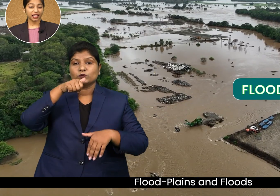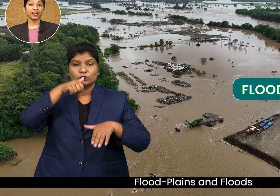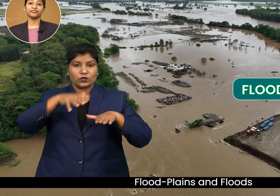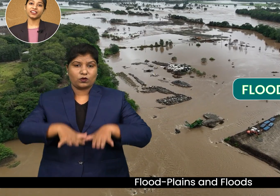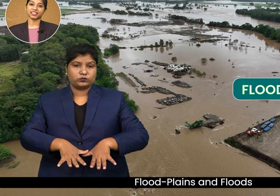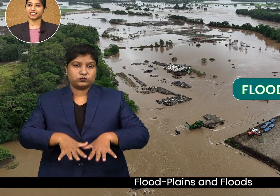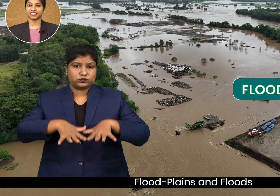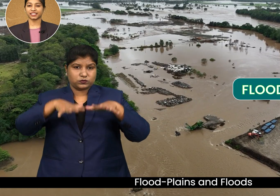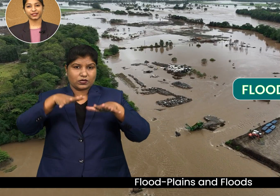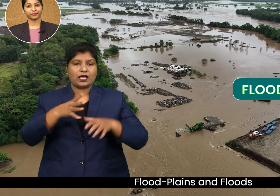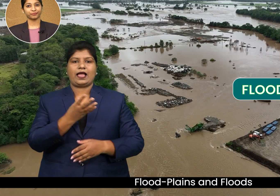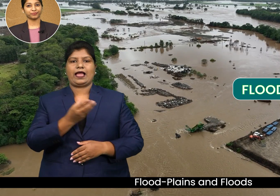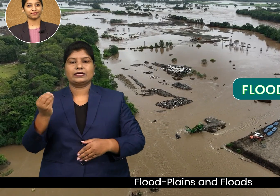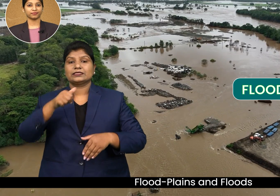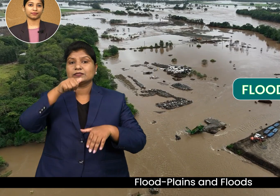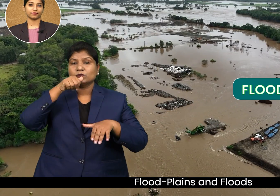floodplains and floods,